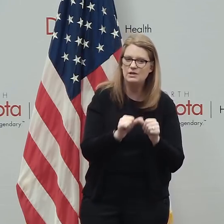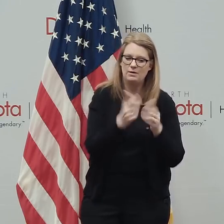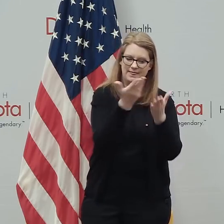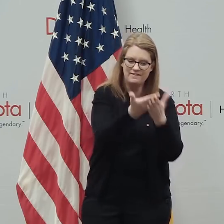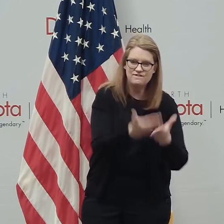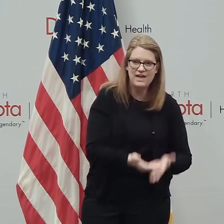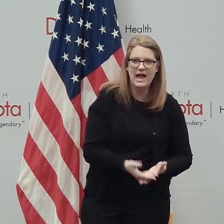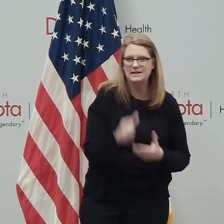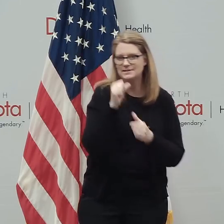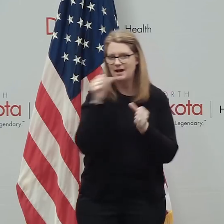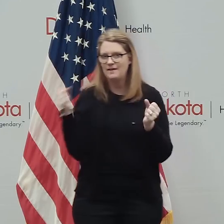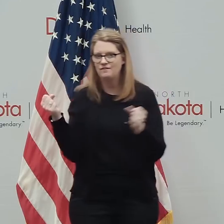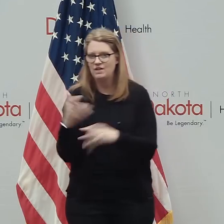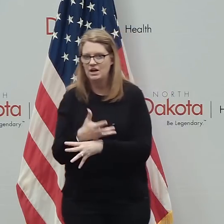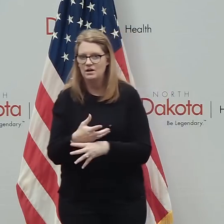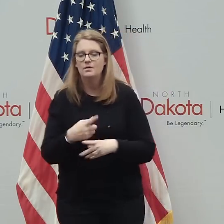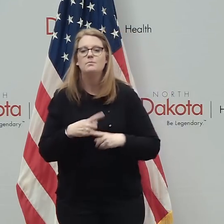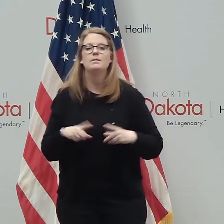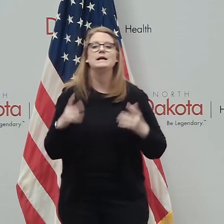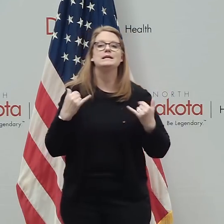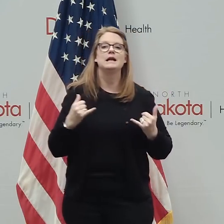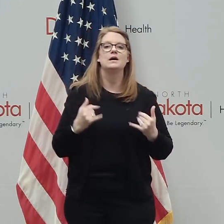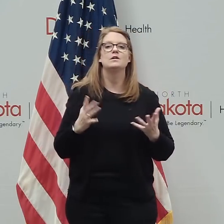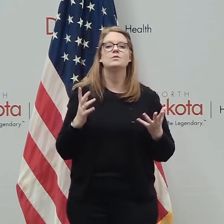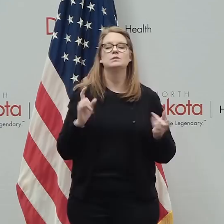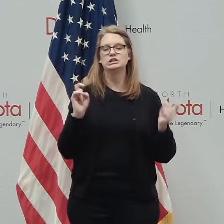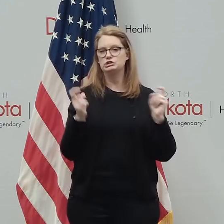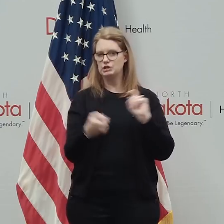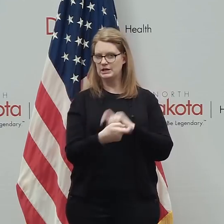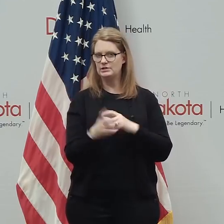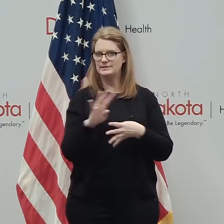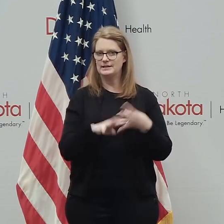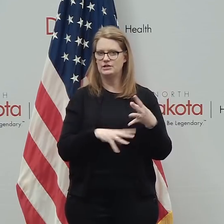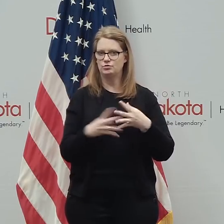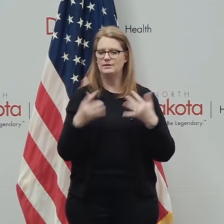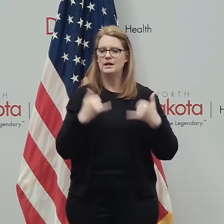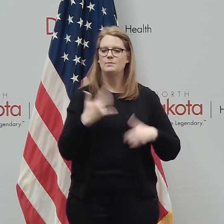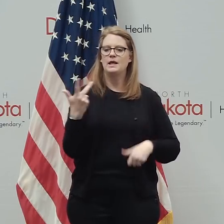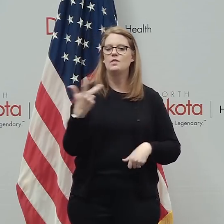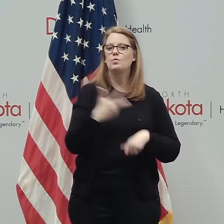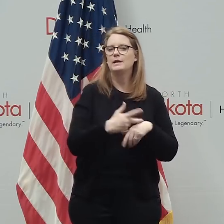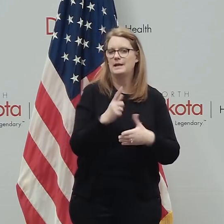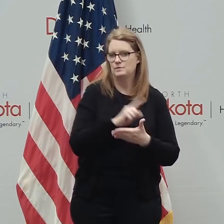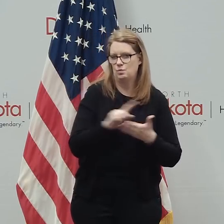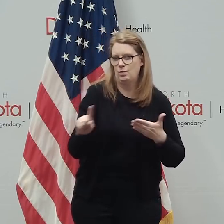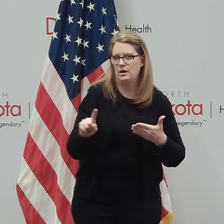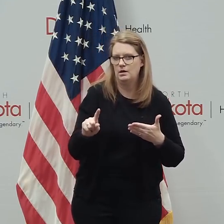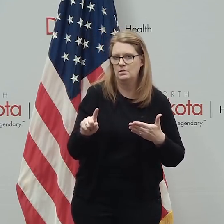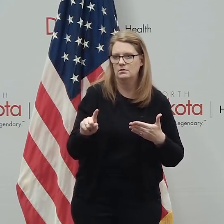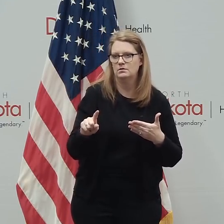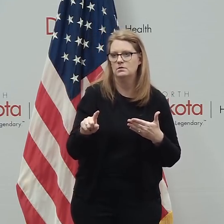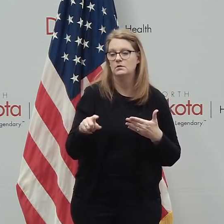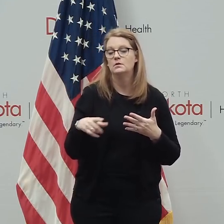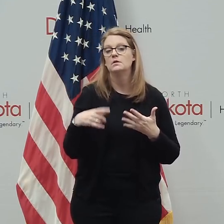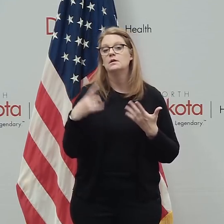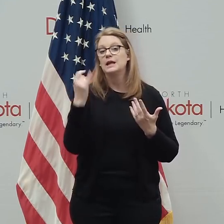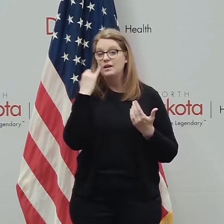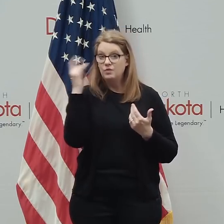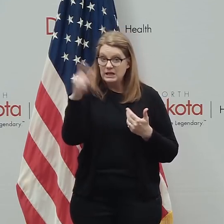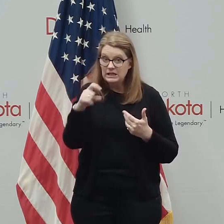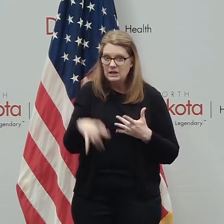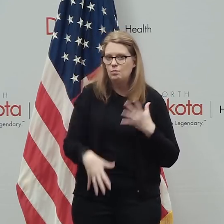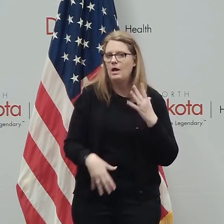And having said that, we're going to be now holding our press conferences 3 times a week. We'll add additional press briefings as